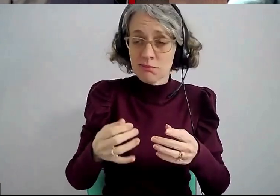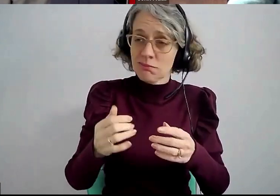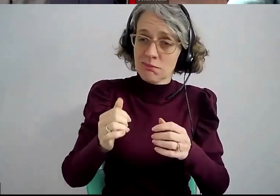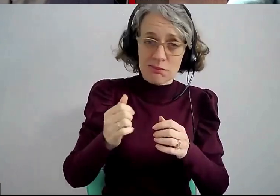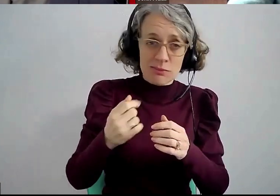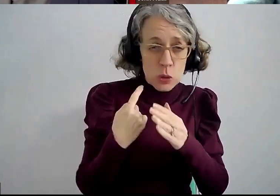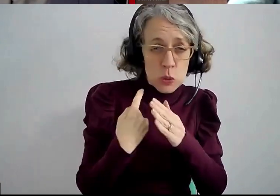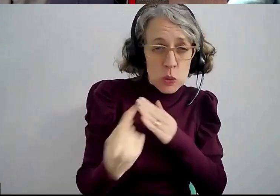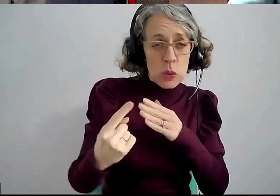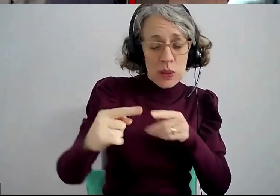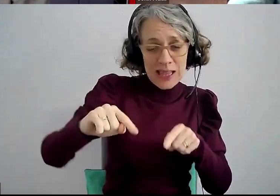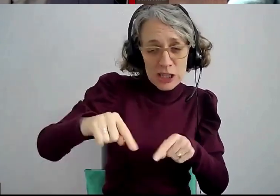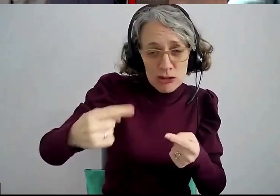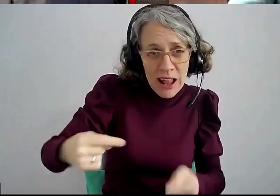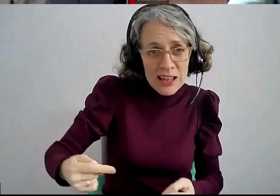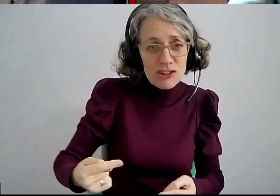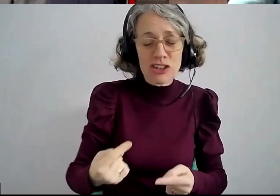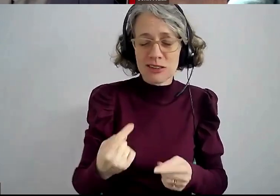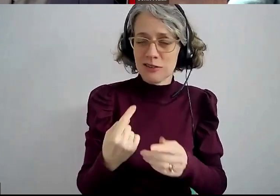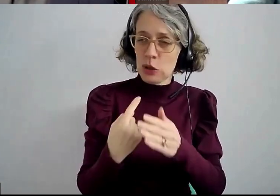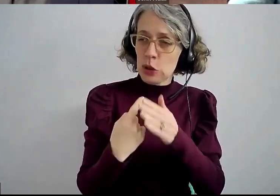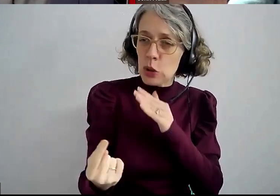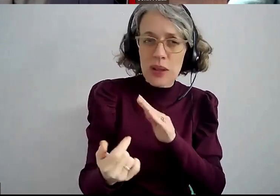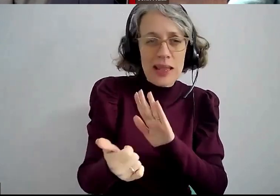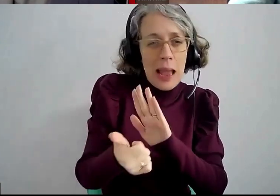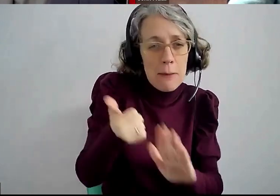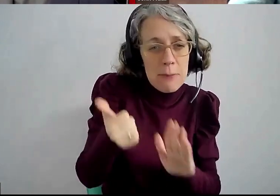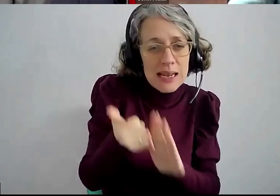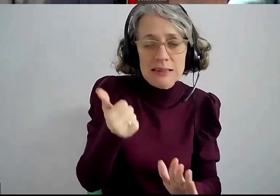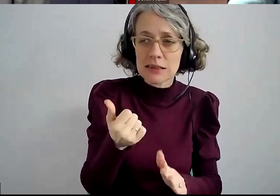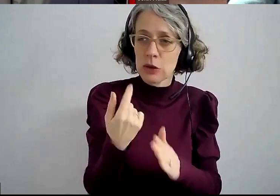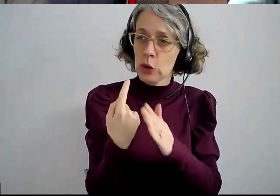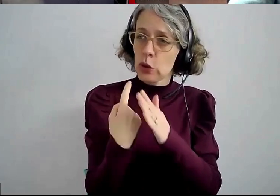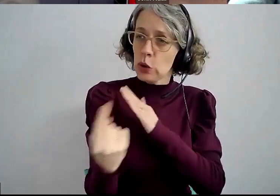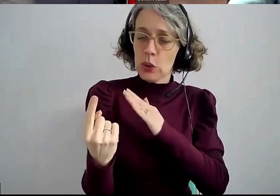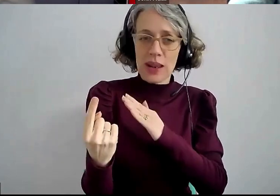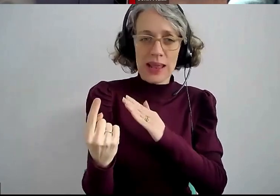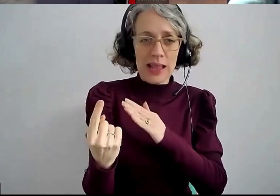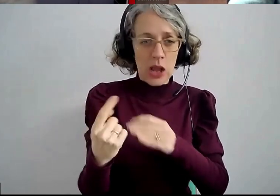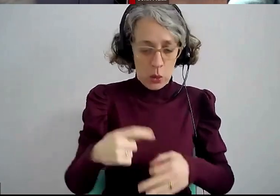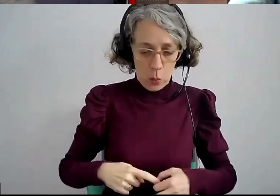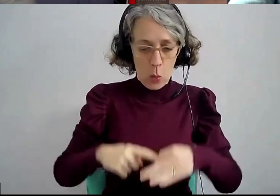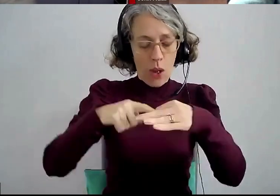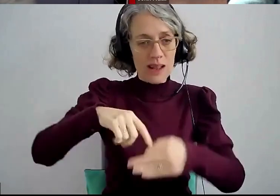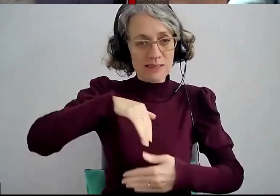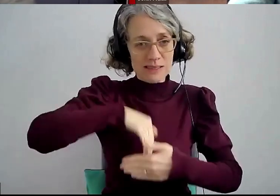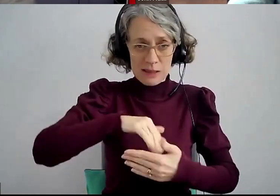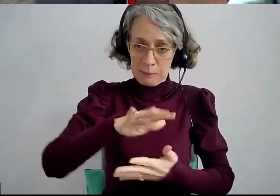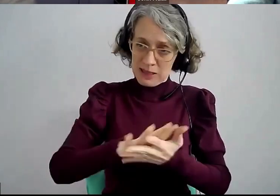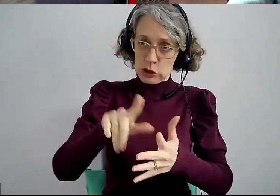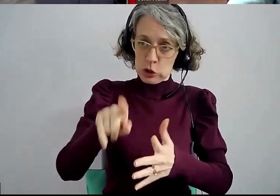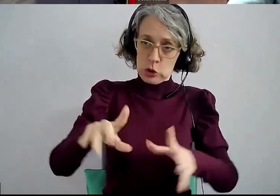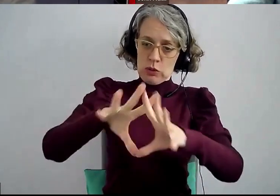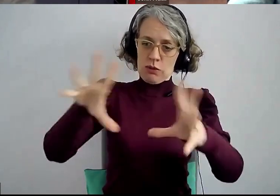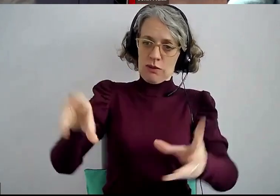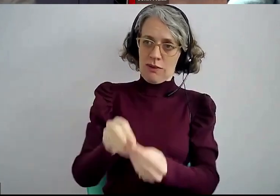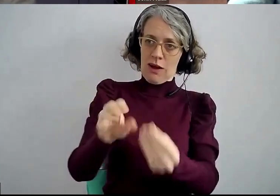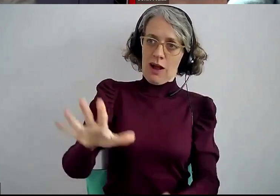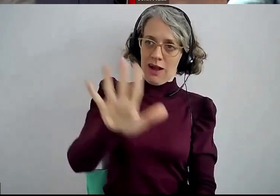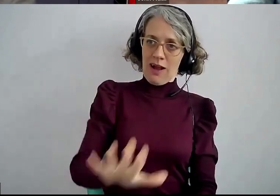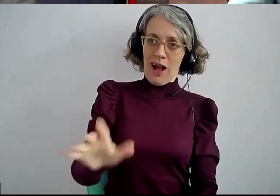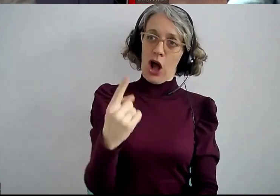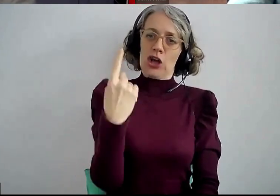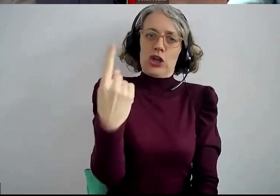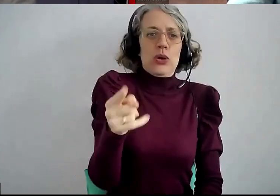challenges, abilities, qualities that make you you. We're